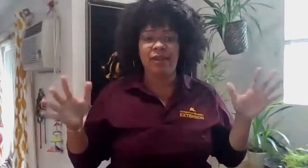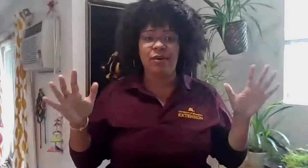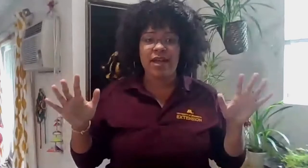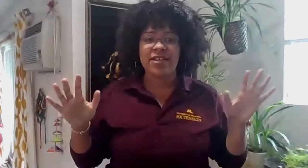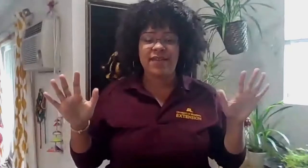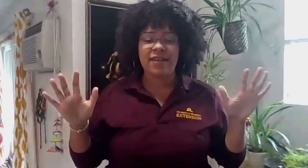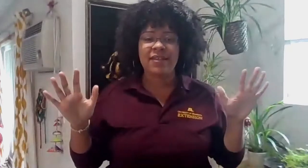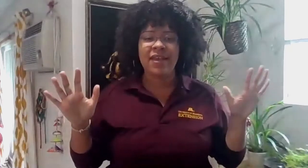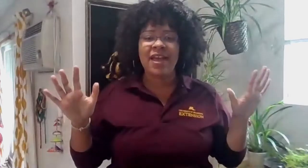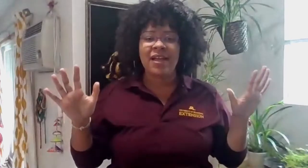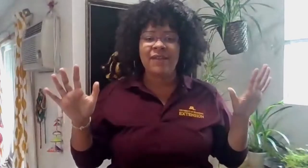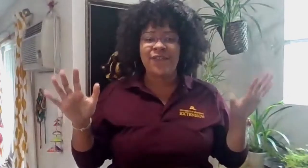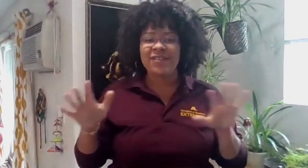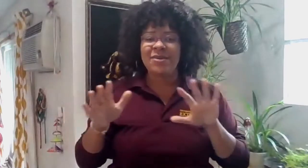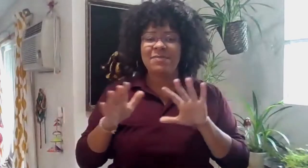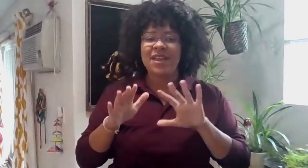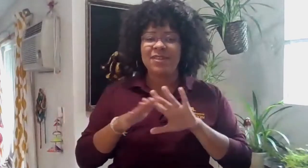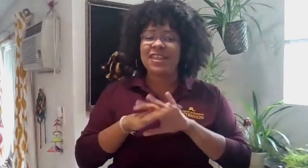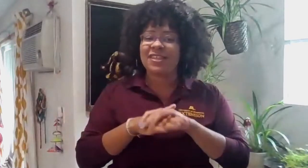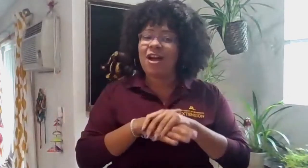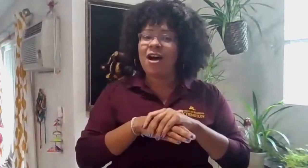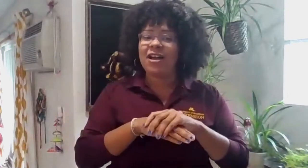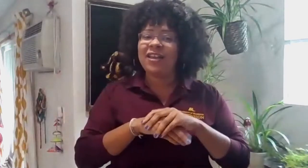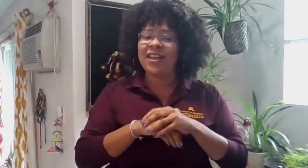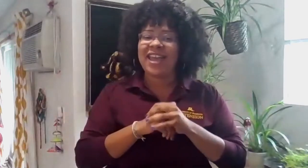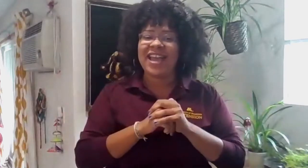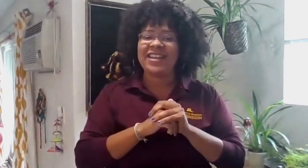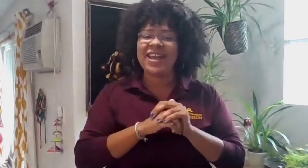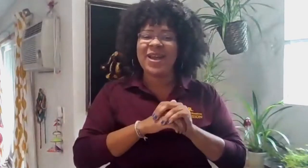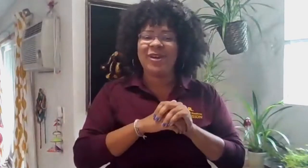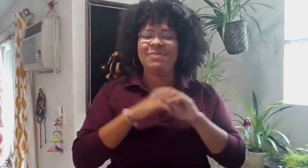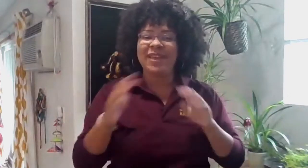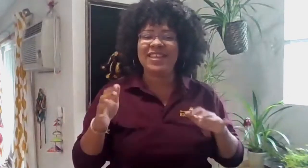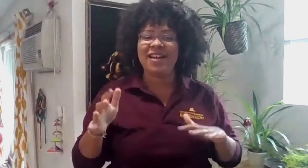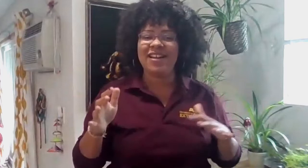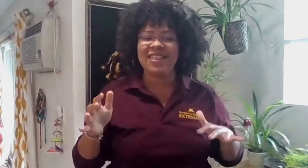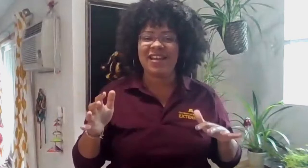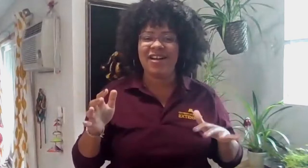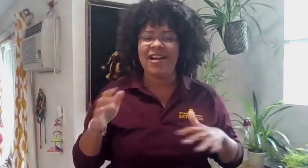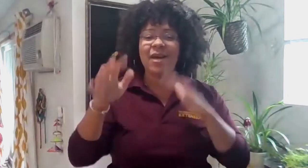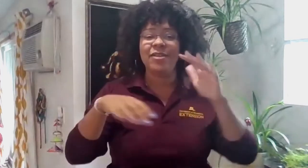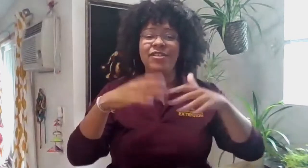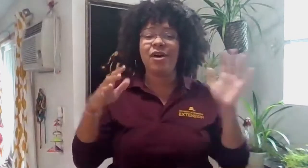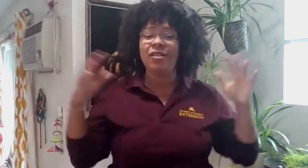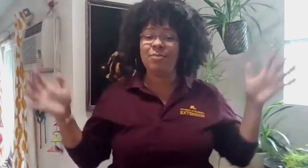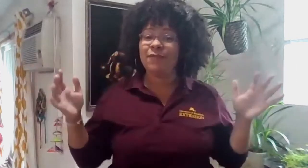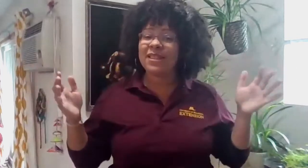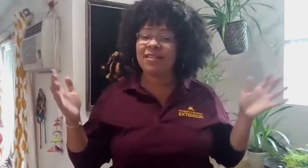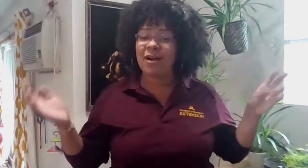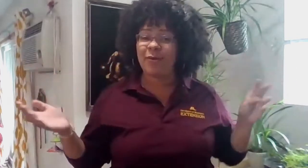cool activities. First, I want to begin with a song, and we're going to play the song and sing along, and I want you to do all the movements along with